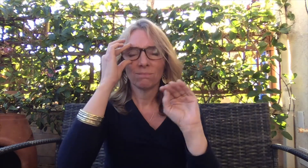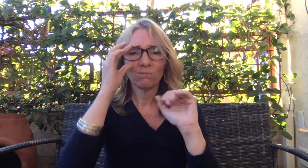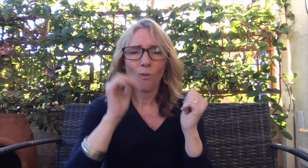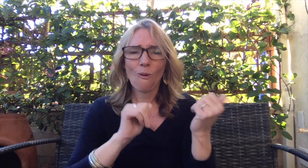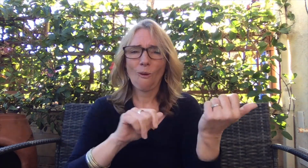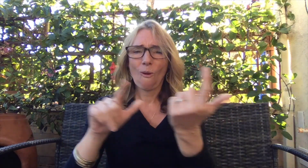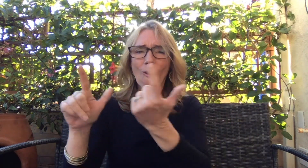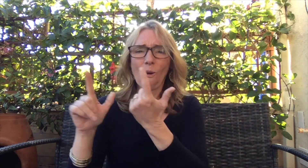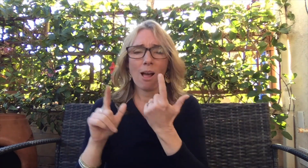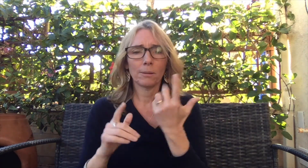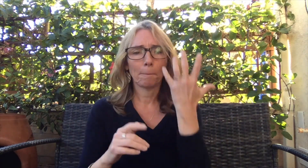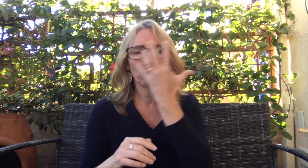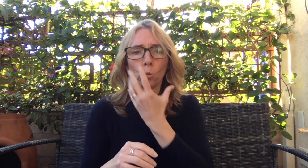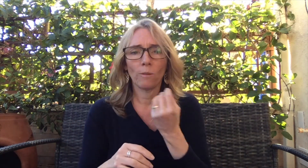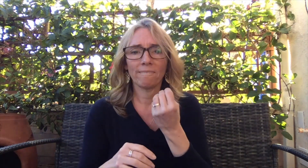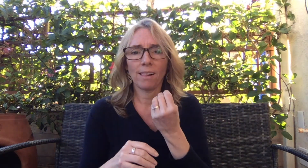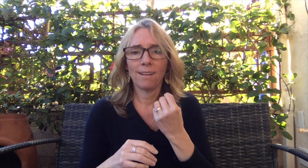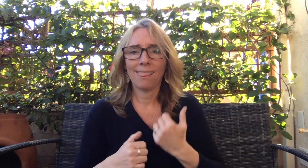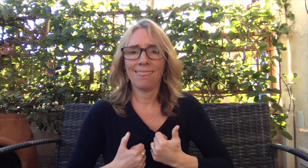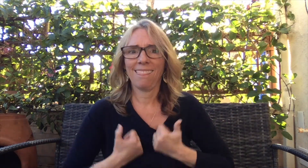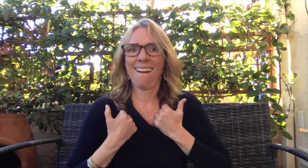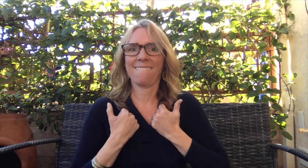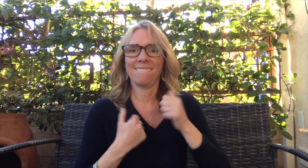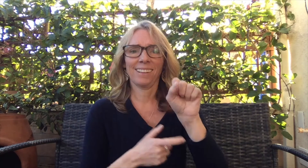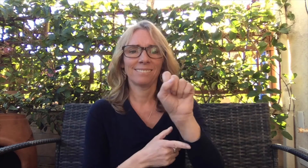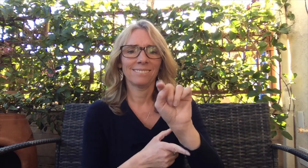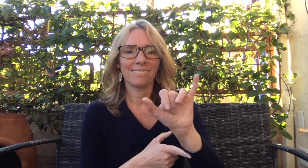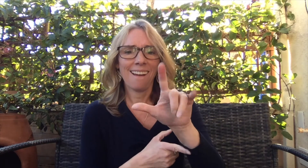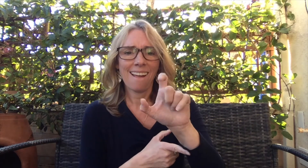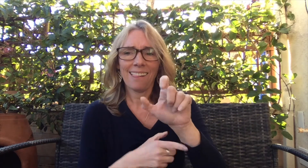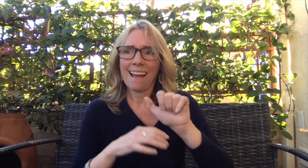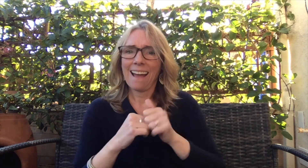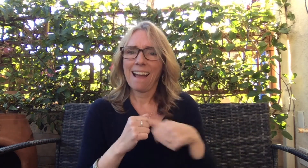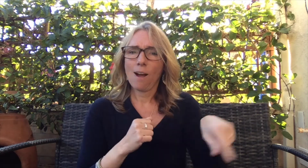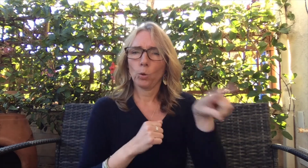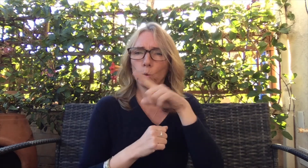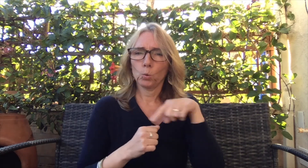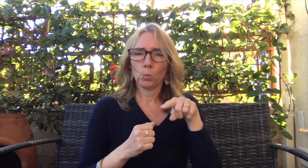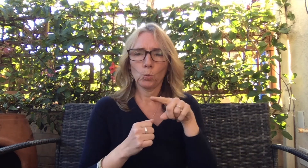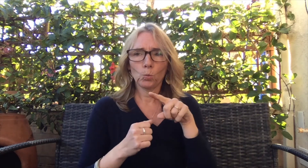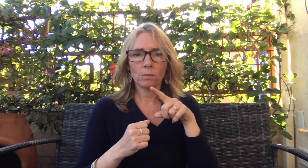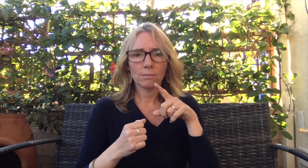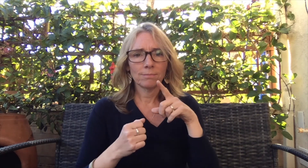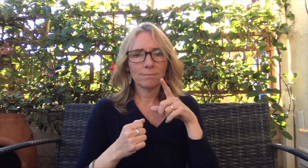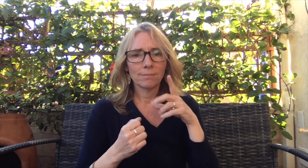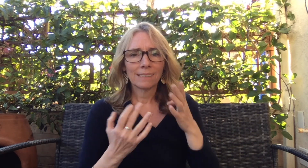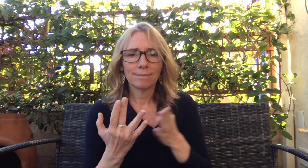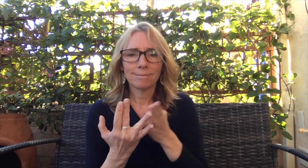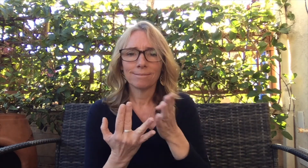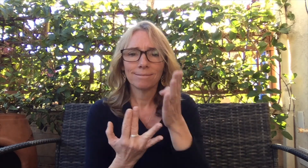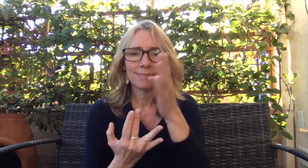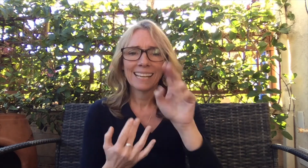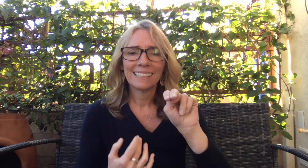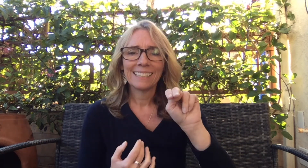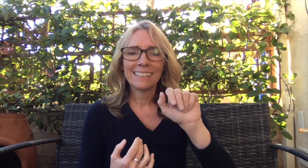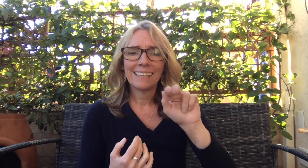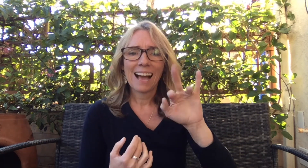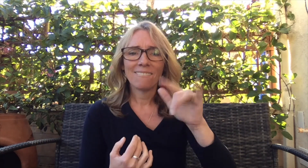and that there are really no expectations when it comes to lifestyles and how